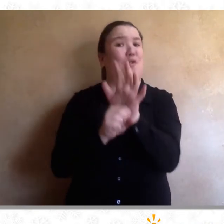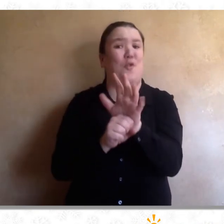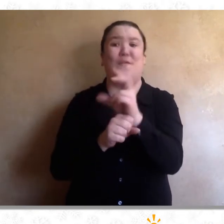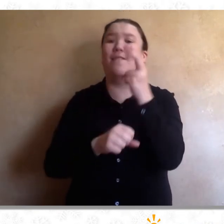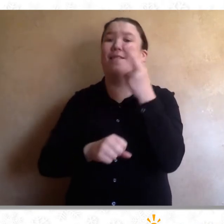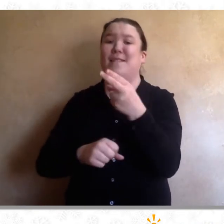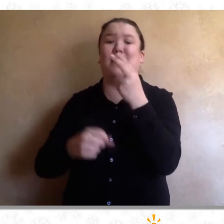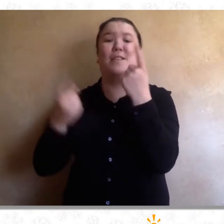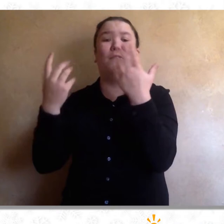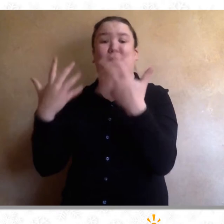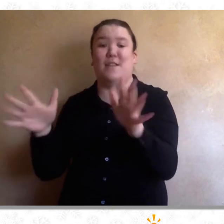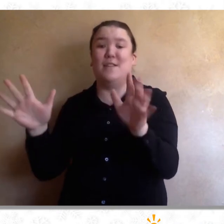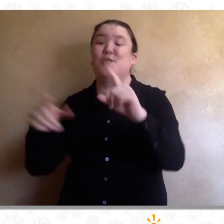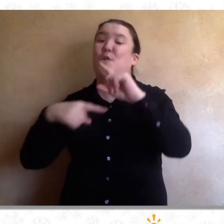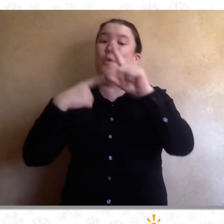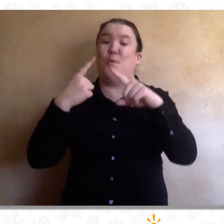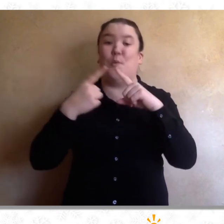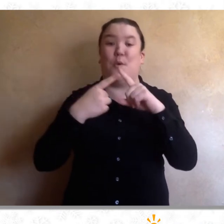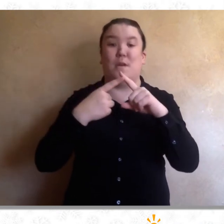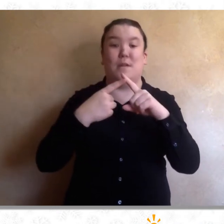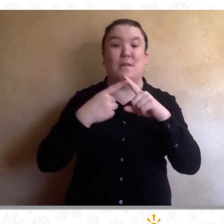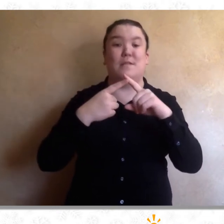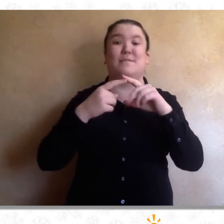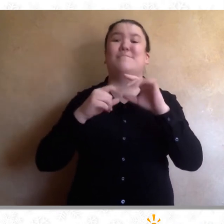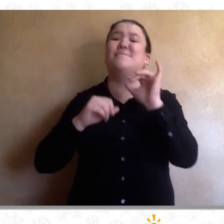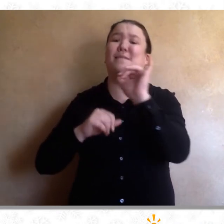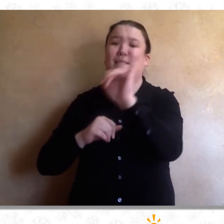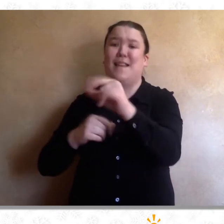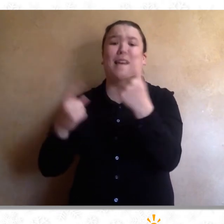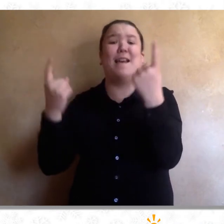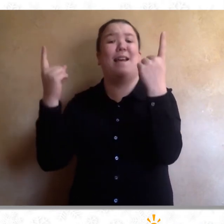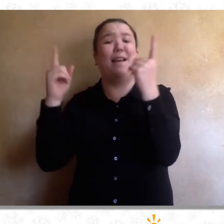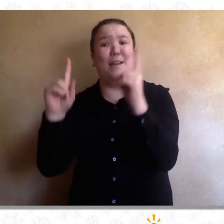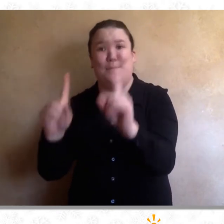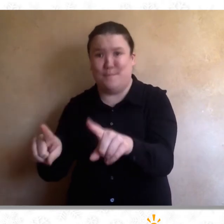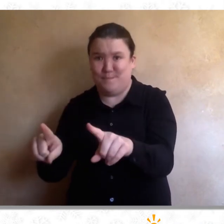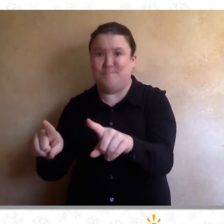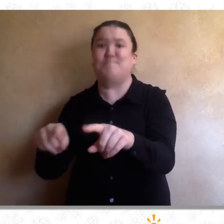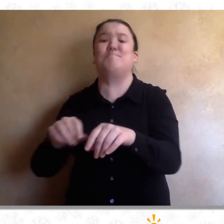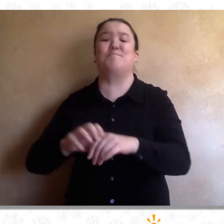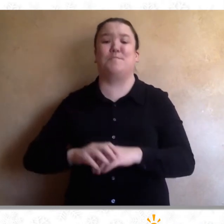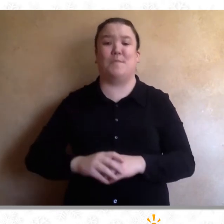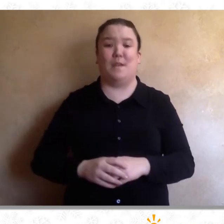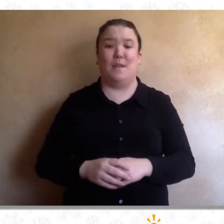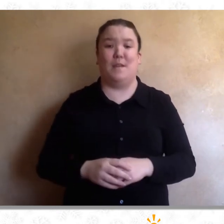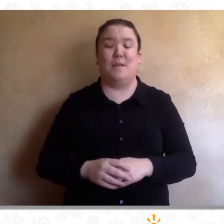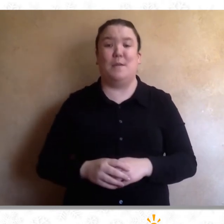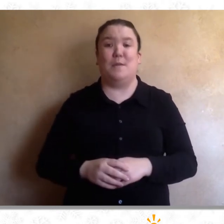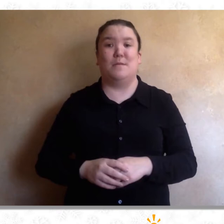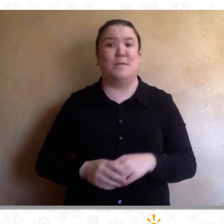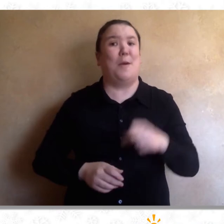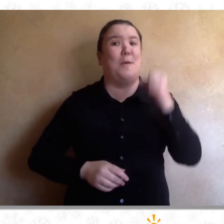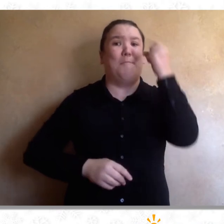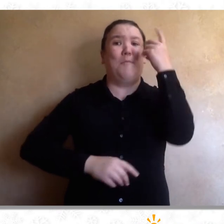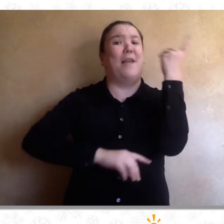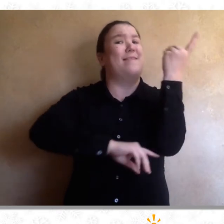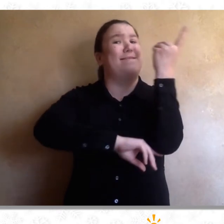COVID-19 finally is a page from history